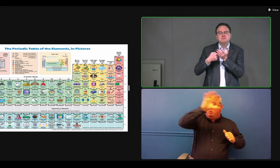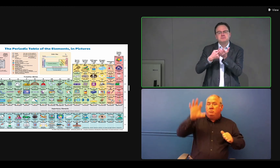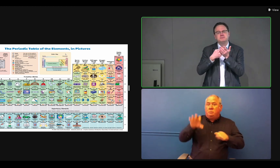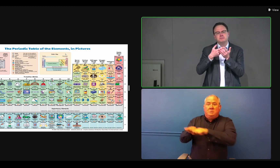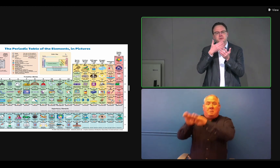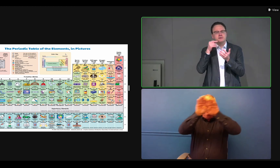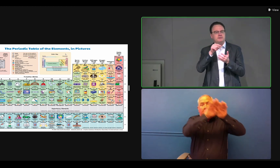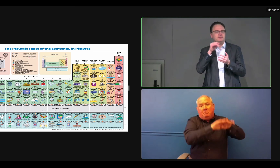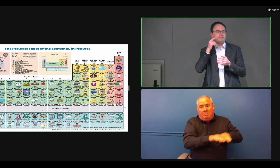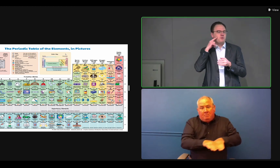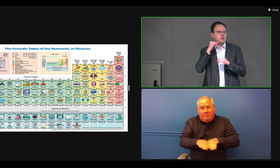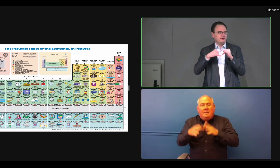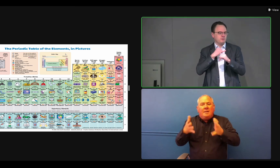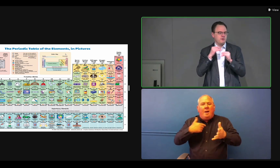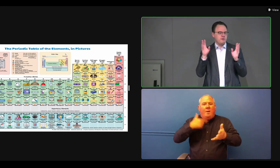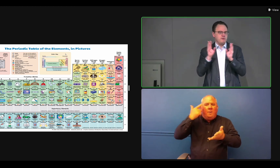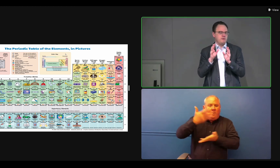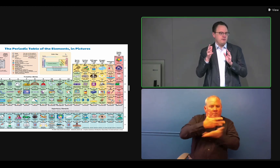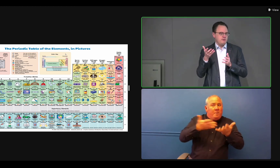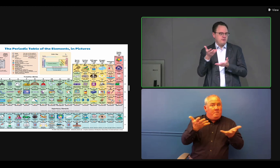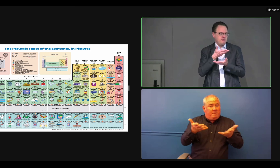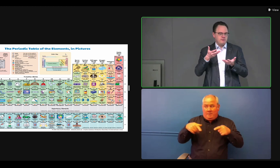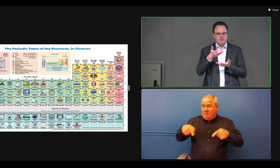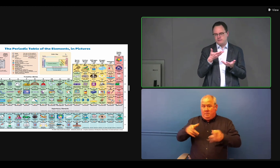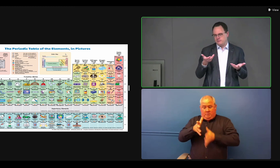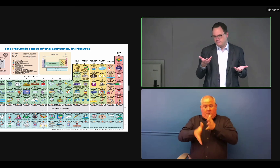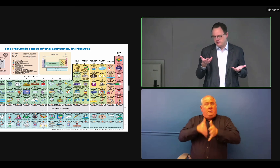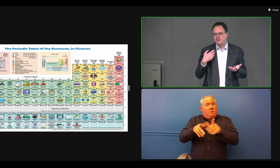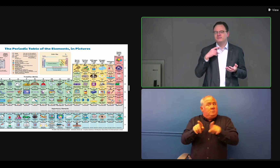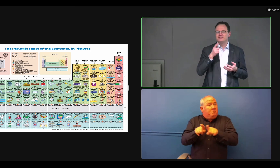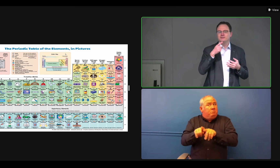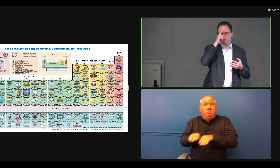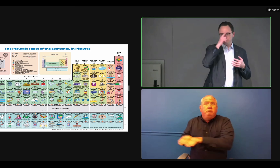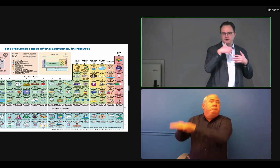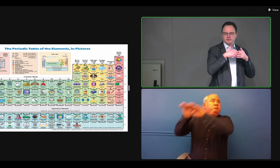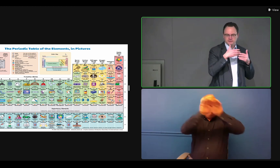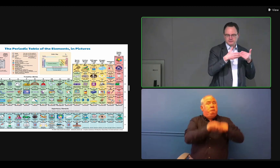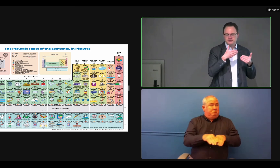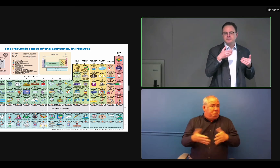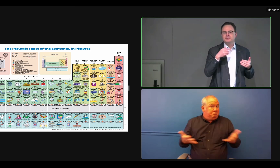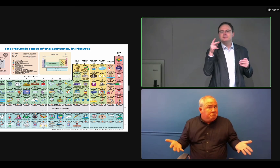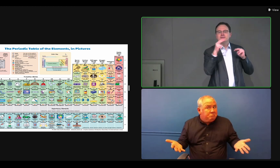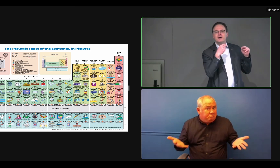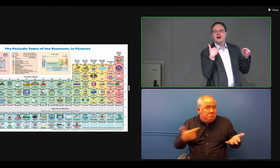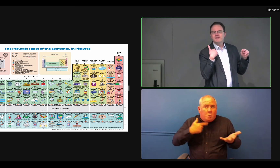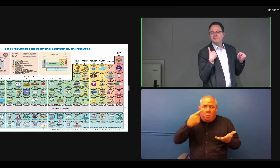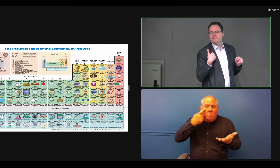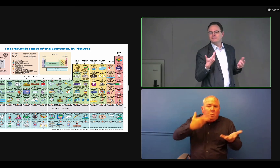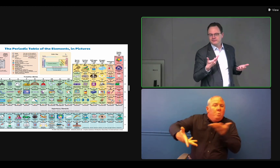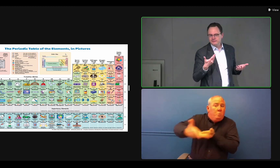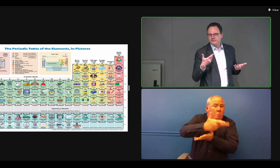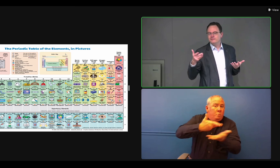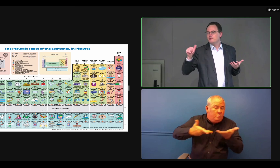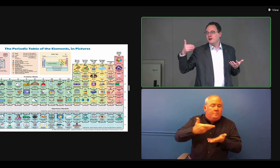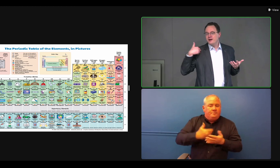to feedback about how this might be used in other contexts. There are, of course, other elements that are common, that have common names between German